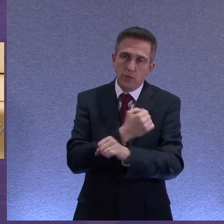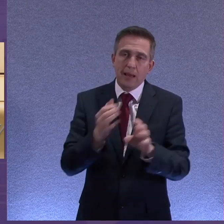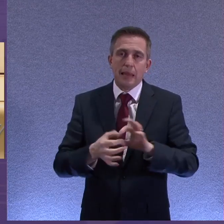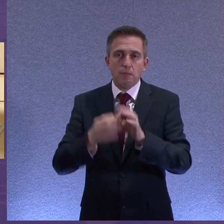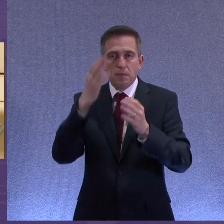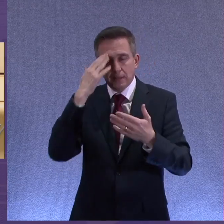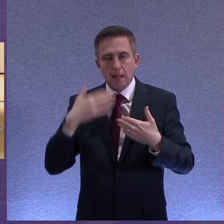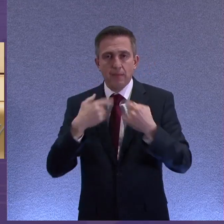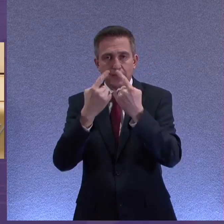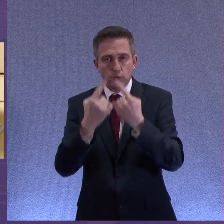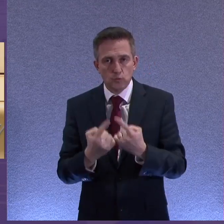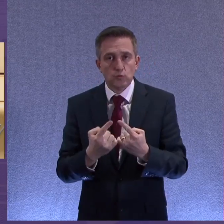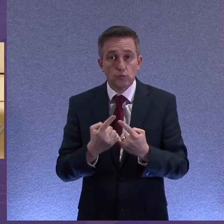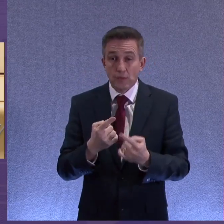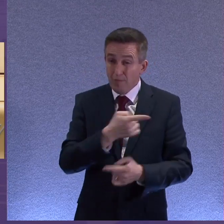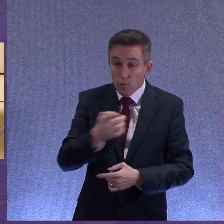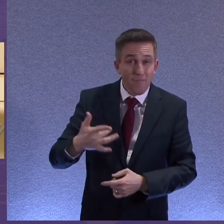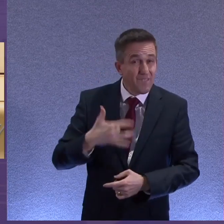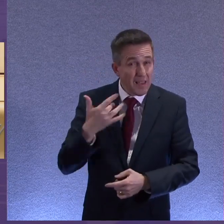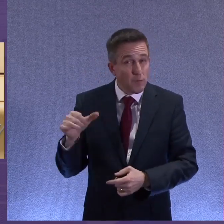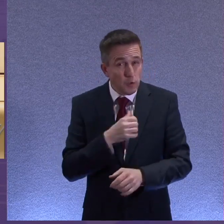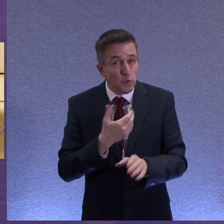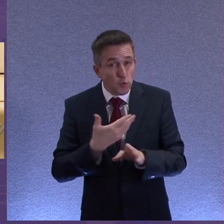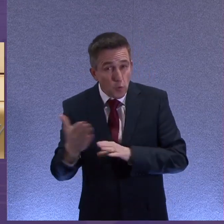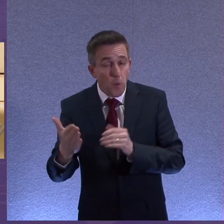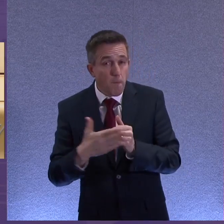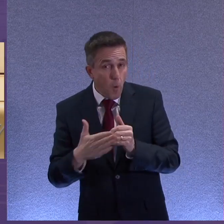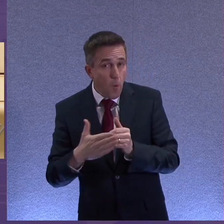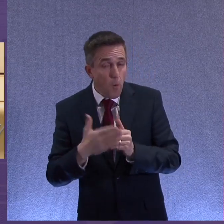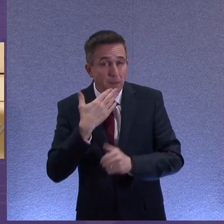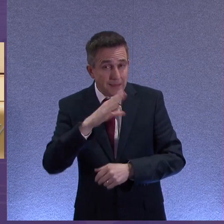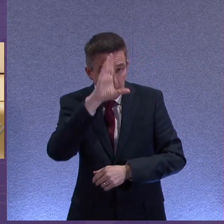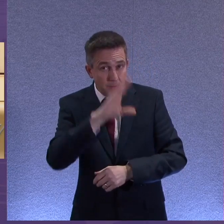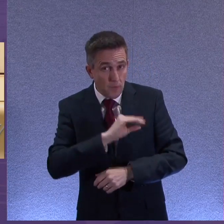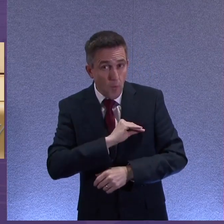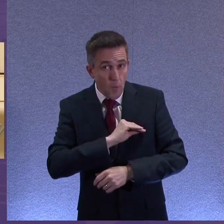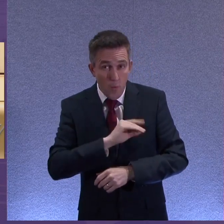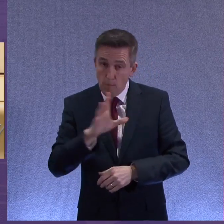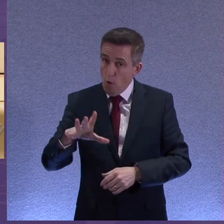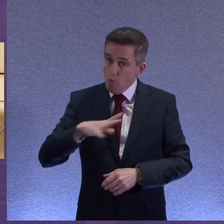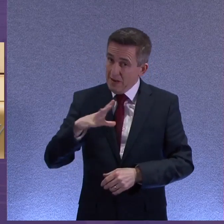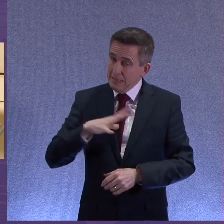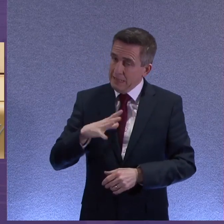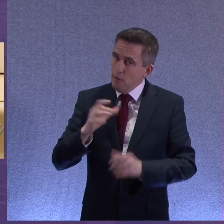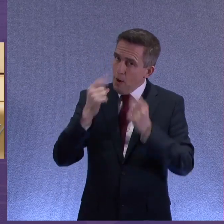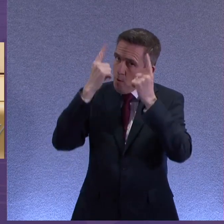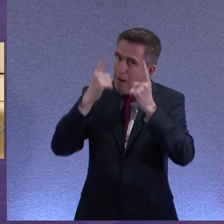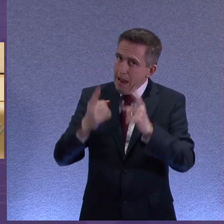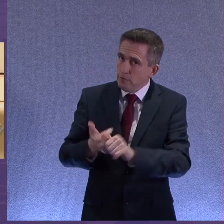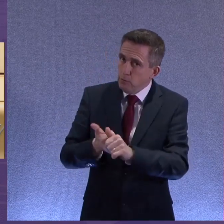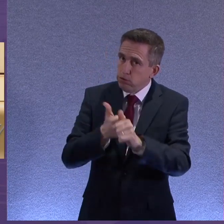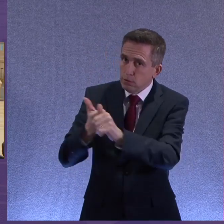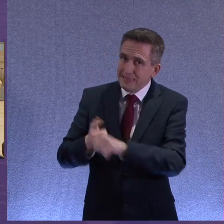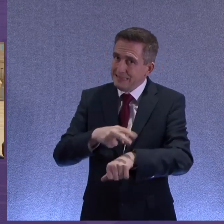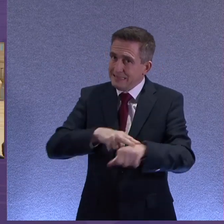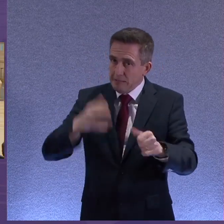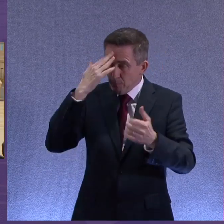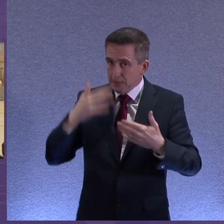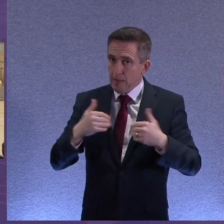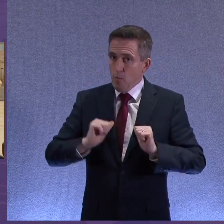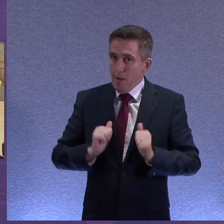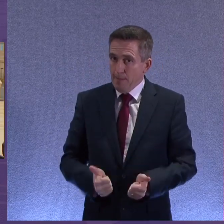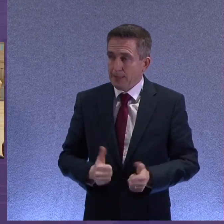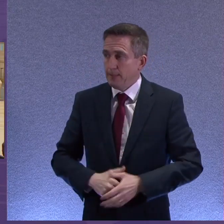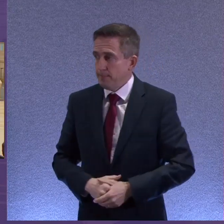from them if they think there is more that we can do. But please be assured we take that very, very seriously indeed.